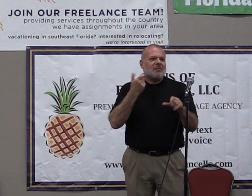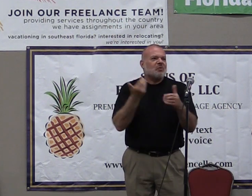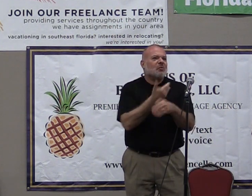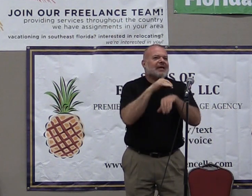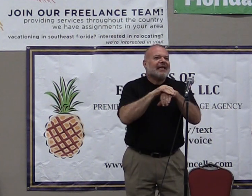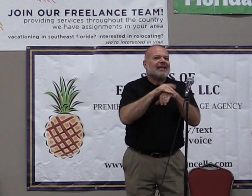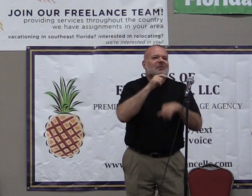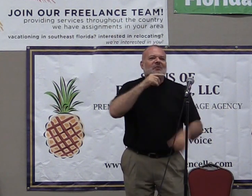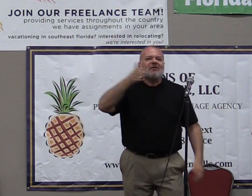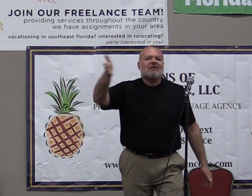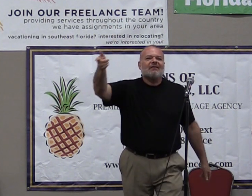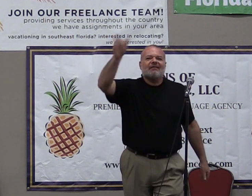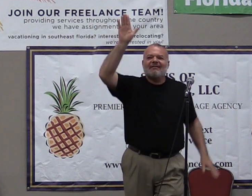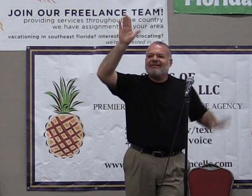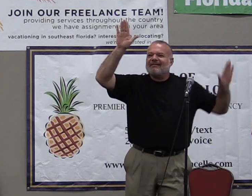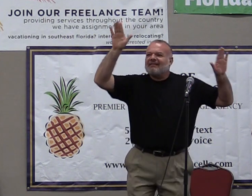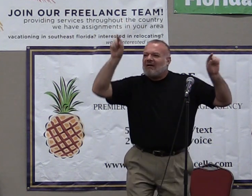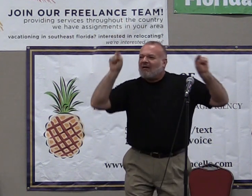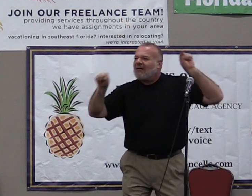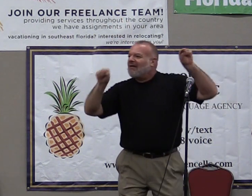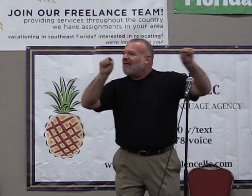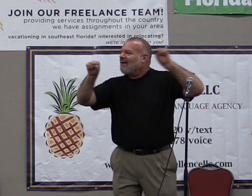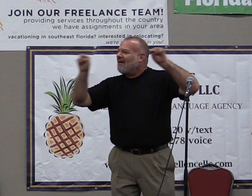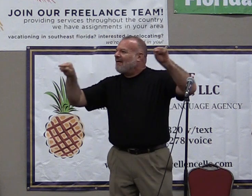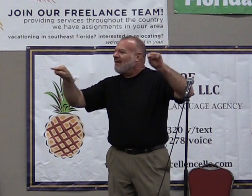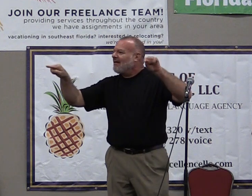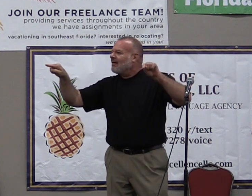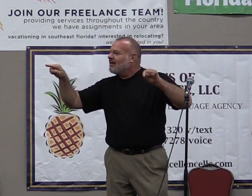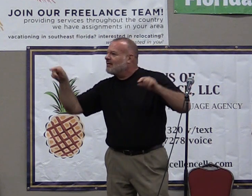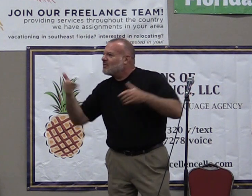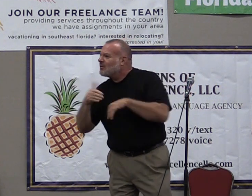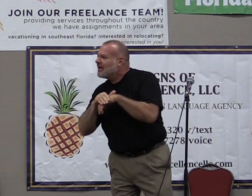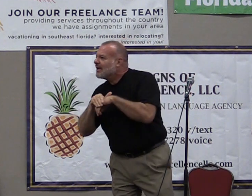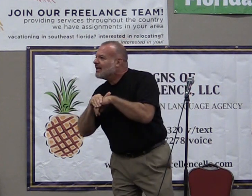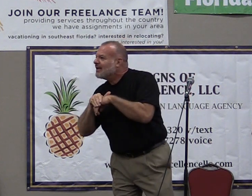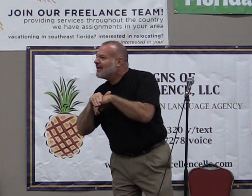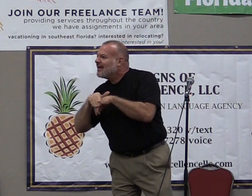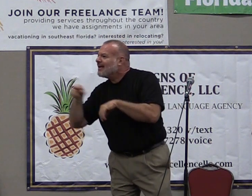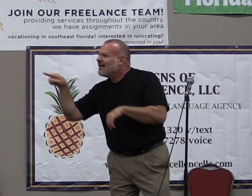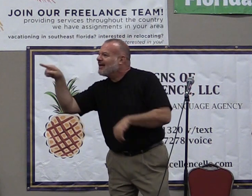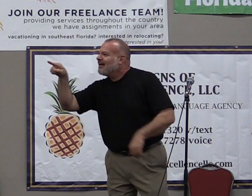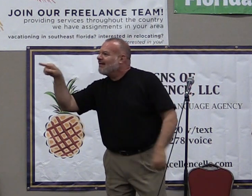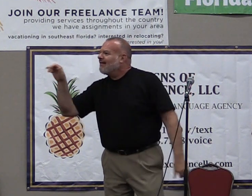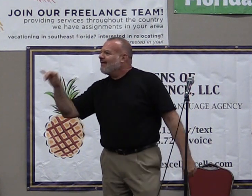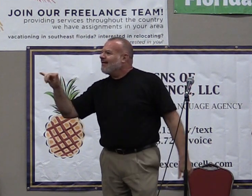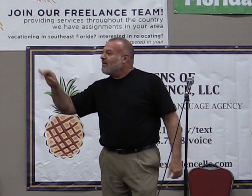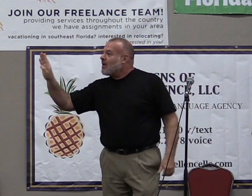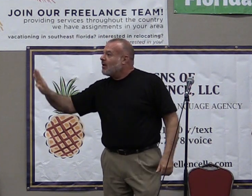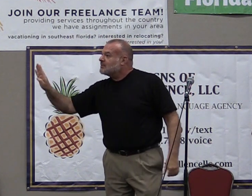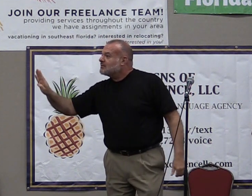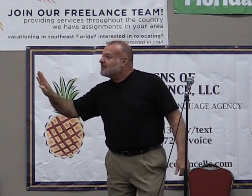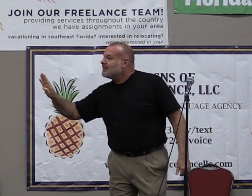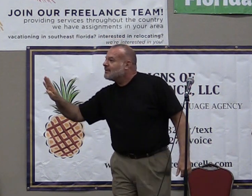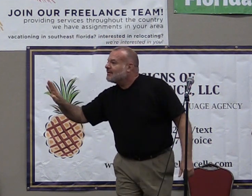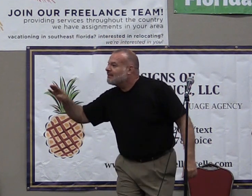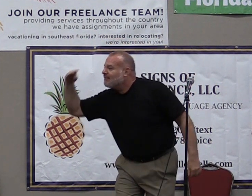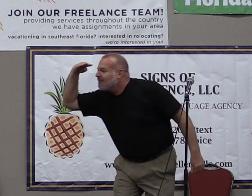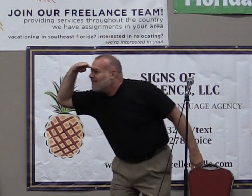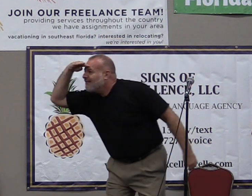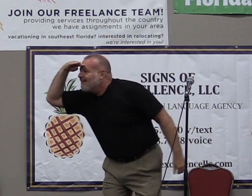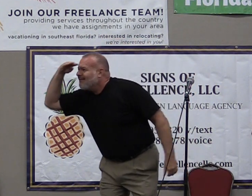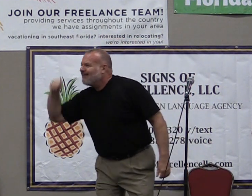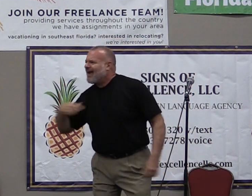New England. Who's from New England? Oh, a few of you. You're from New England over there too?